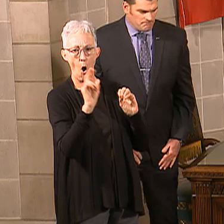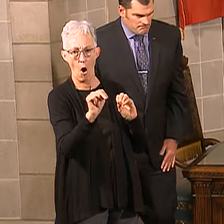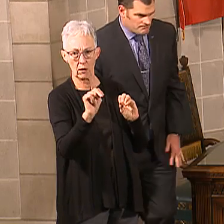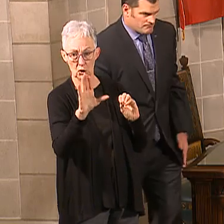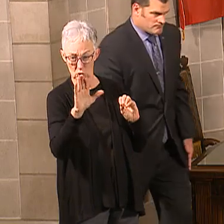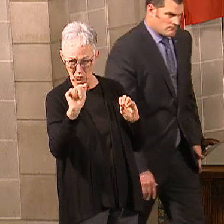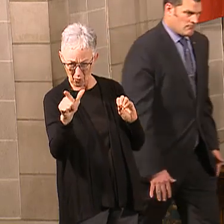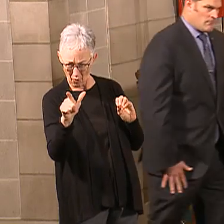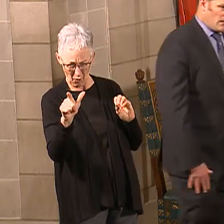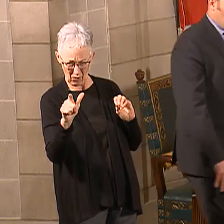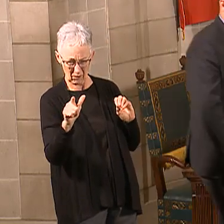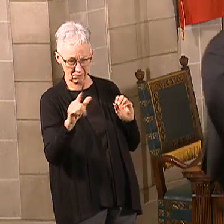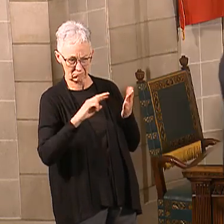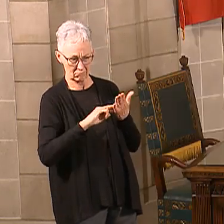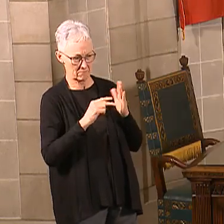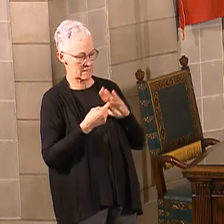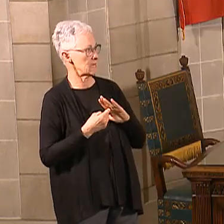Sure.